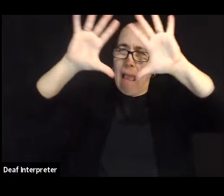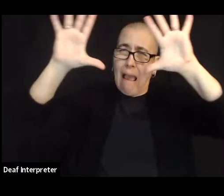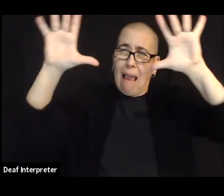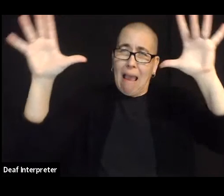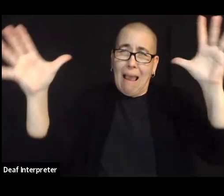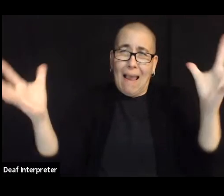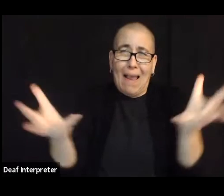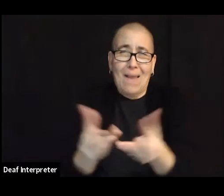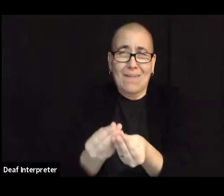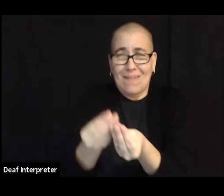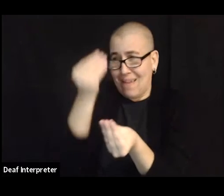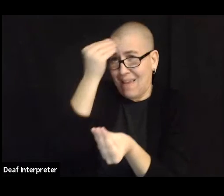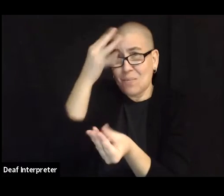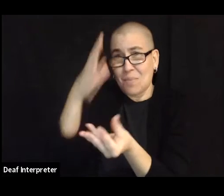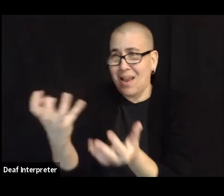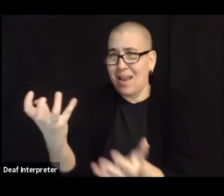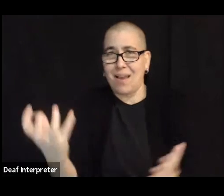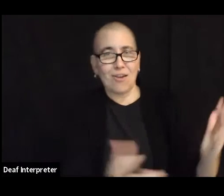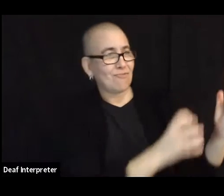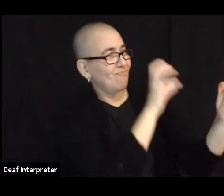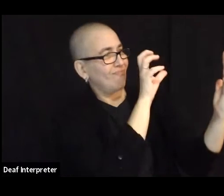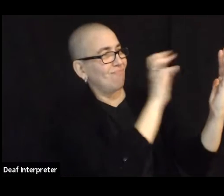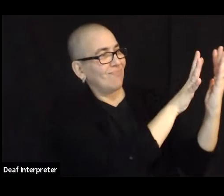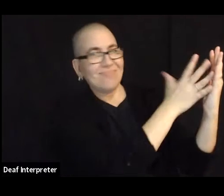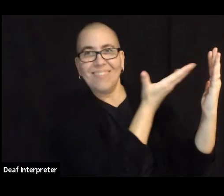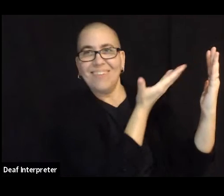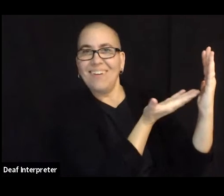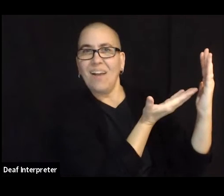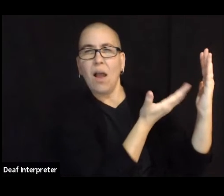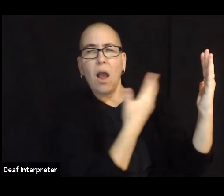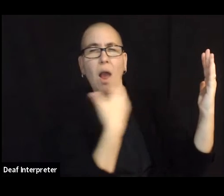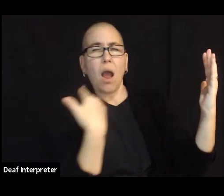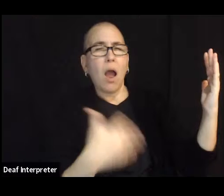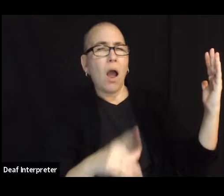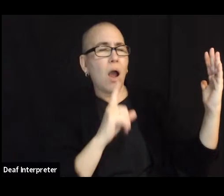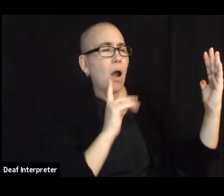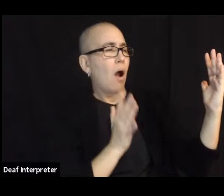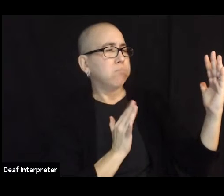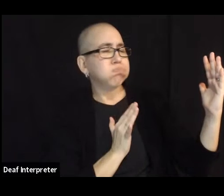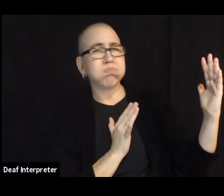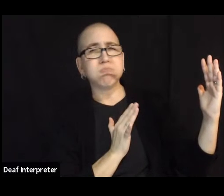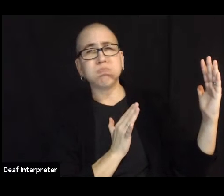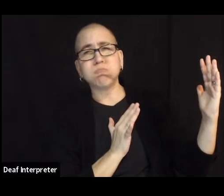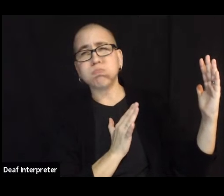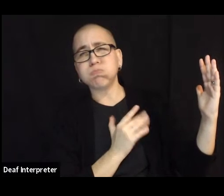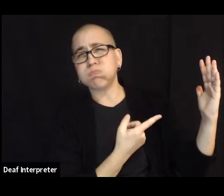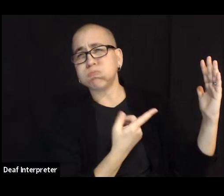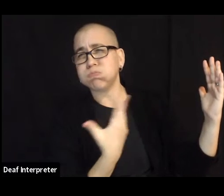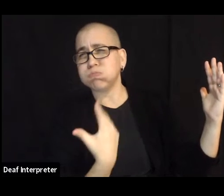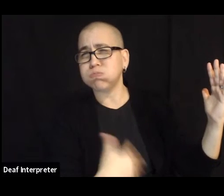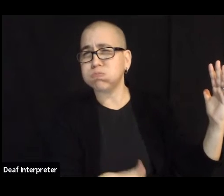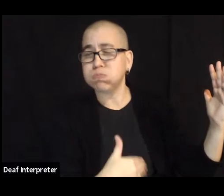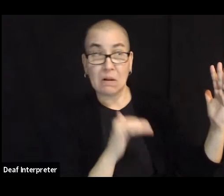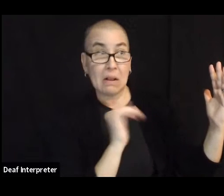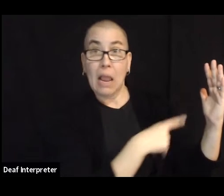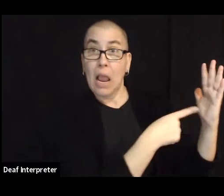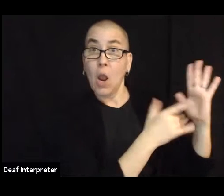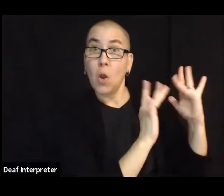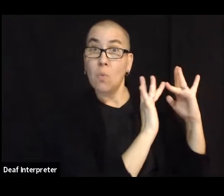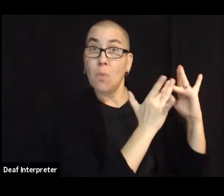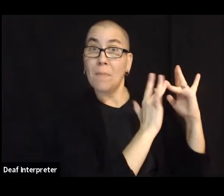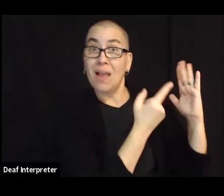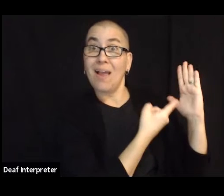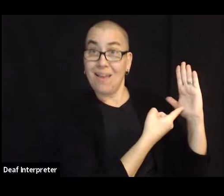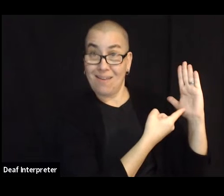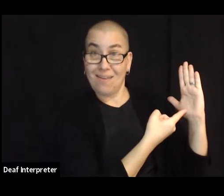sharing. This at-a-glance dashboard will be updated each day at 11 a.m., and it provides Minnesotans with